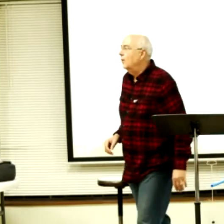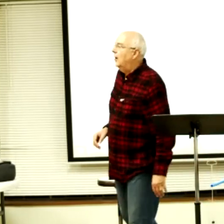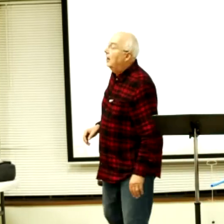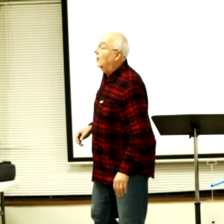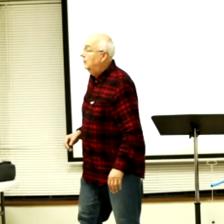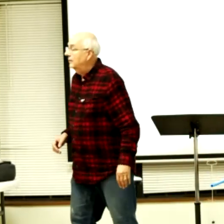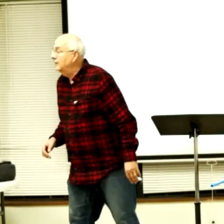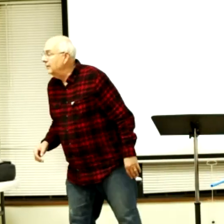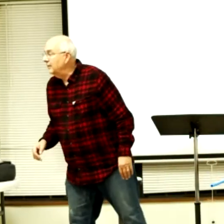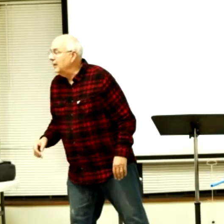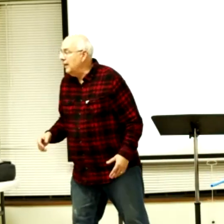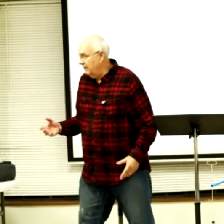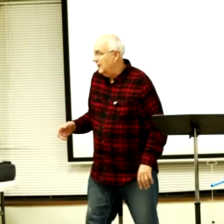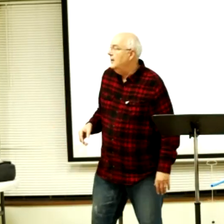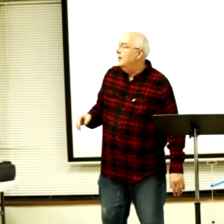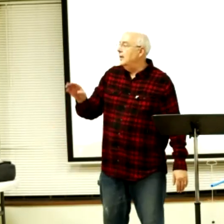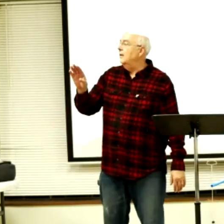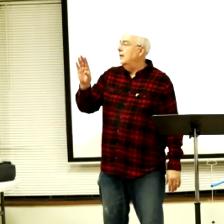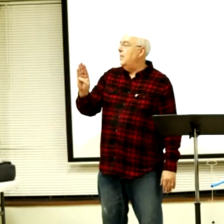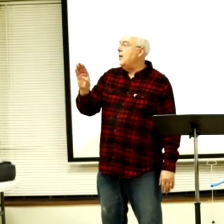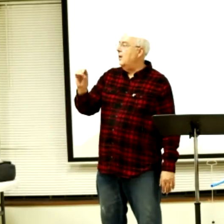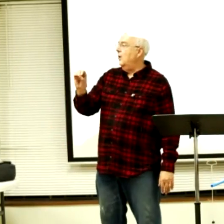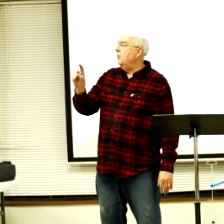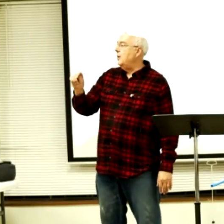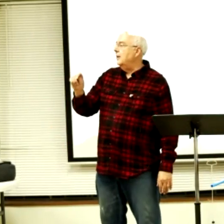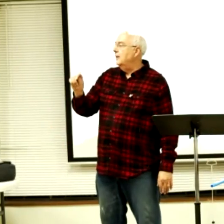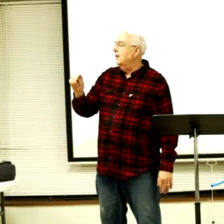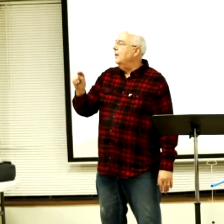Or hello. So B-O-O-T.